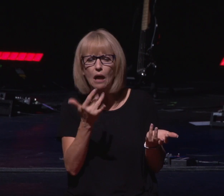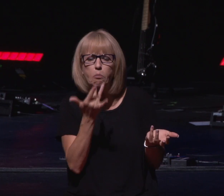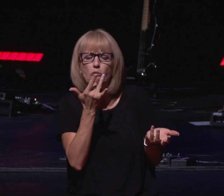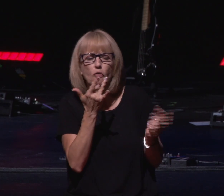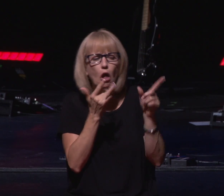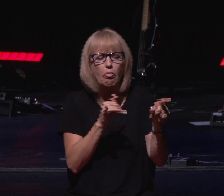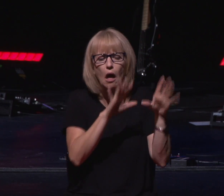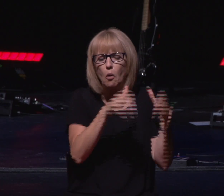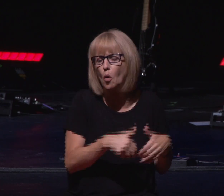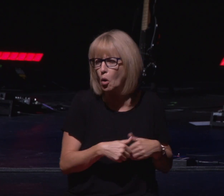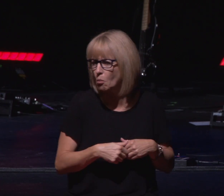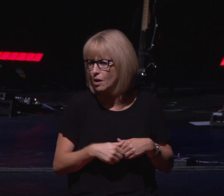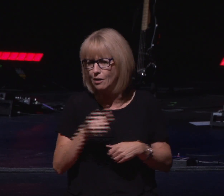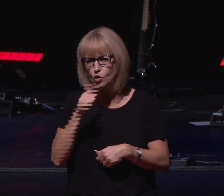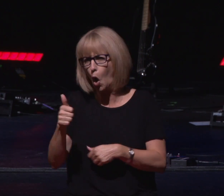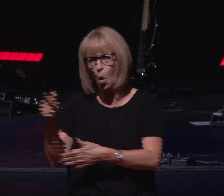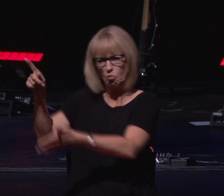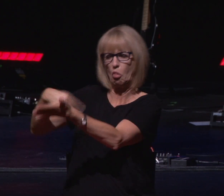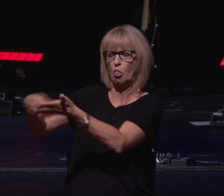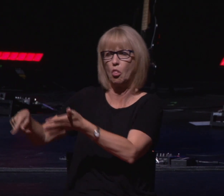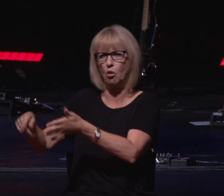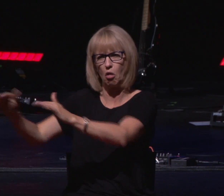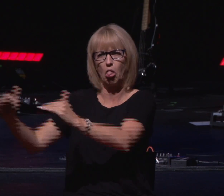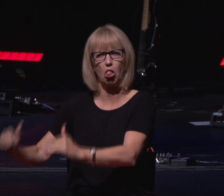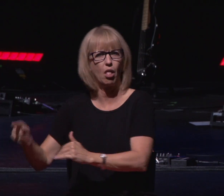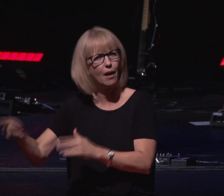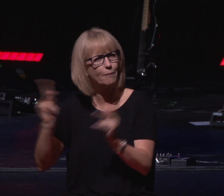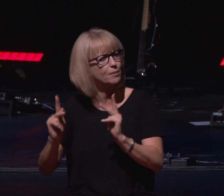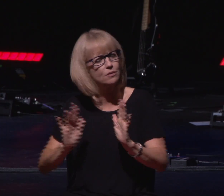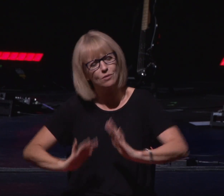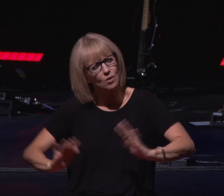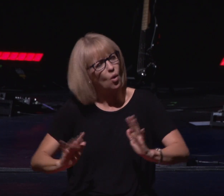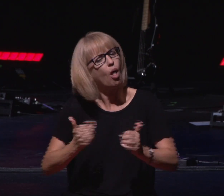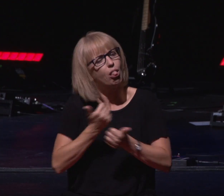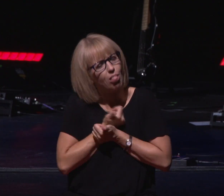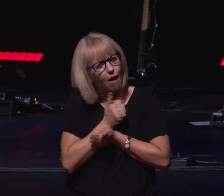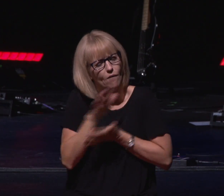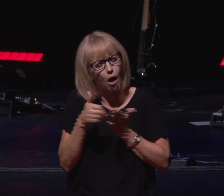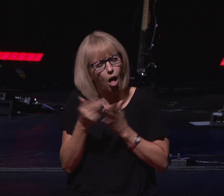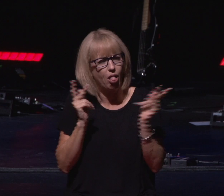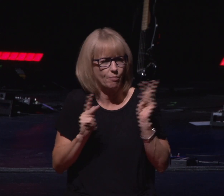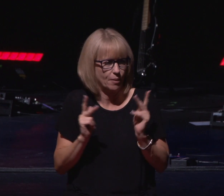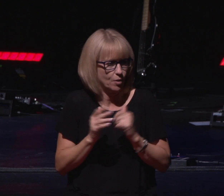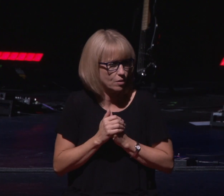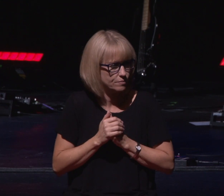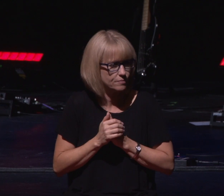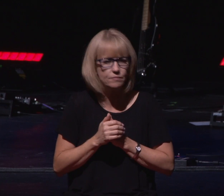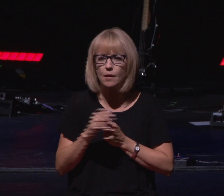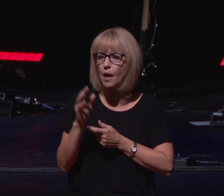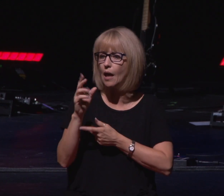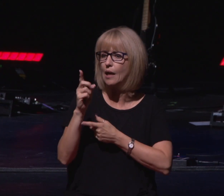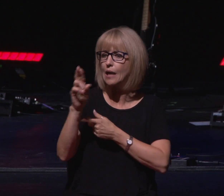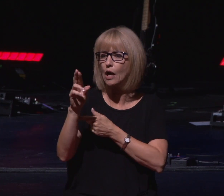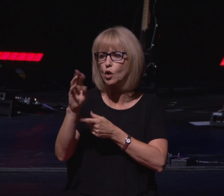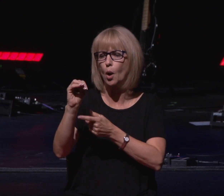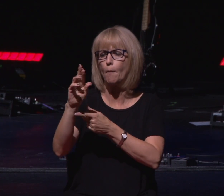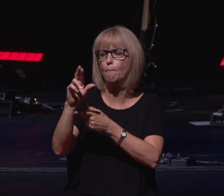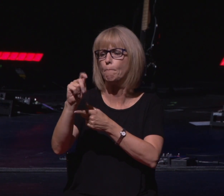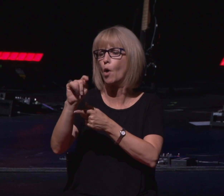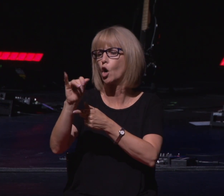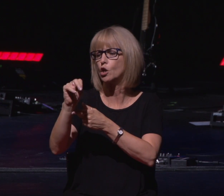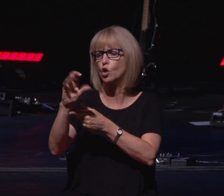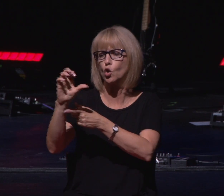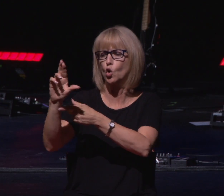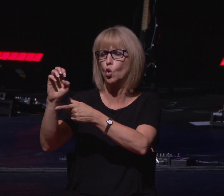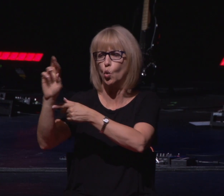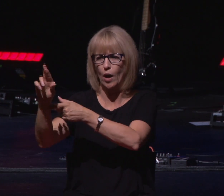favoritism, do not discriminate, but you love your neighbor and those around you. Dr. Mark Greer says this, racial